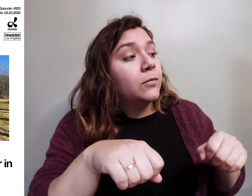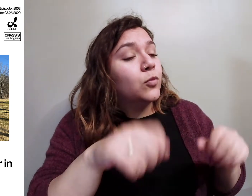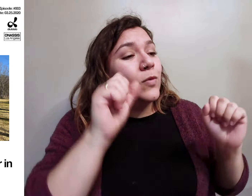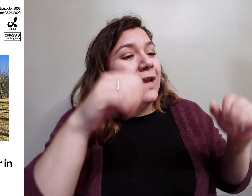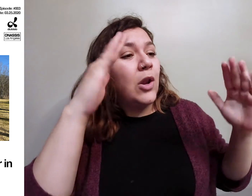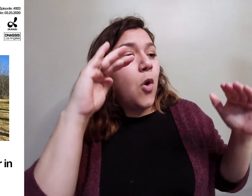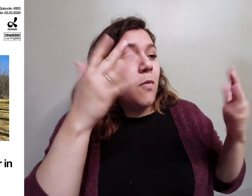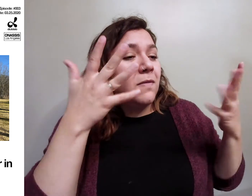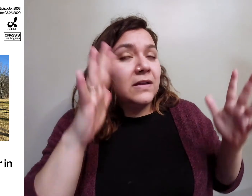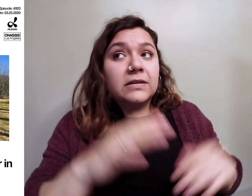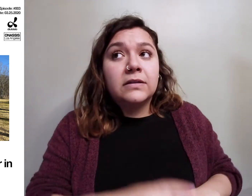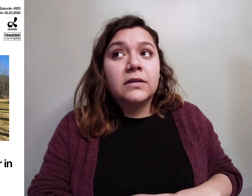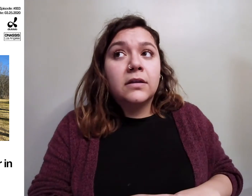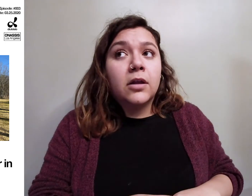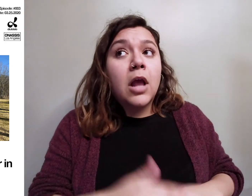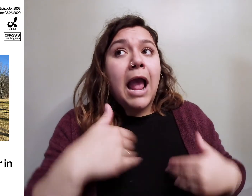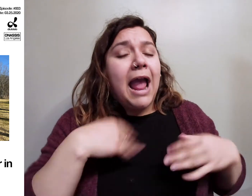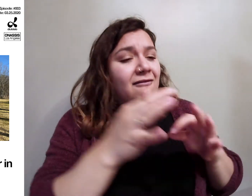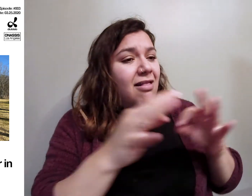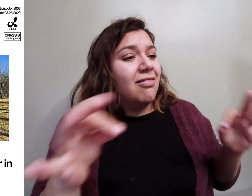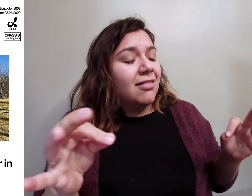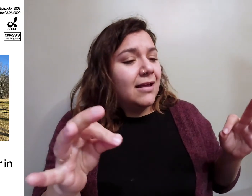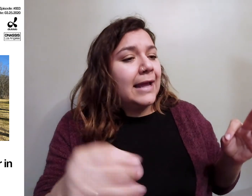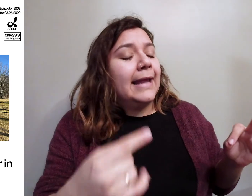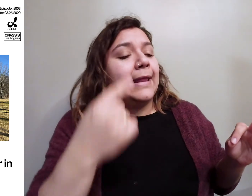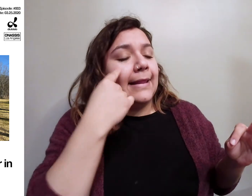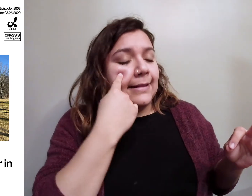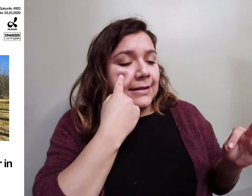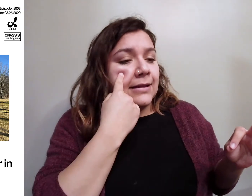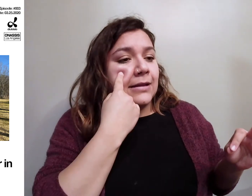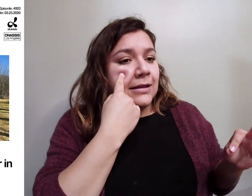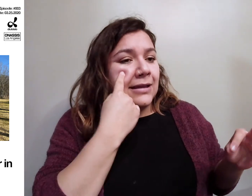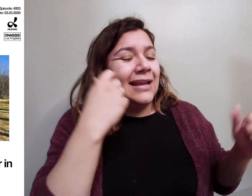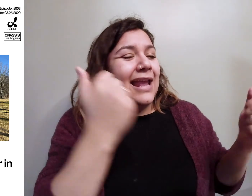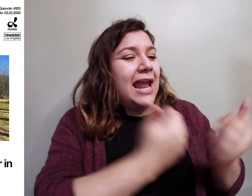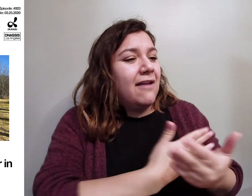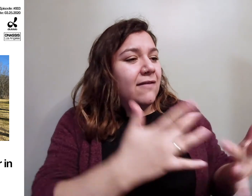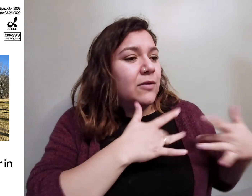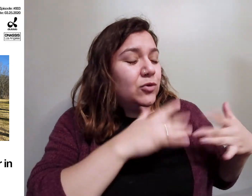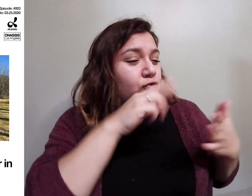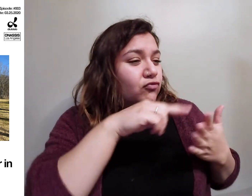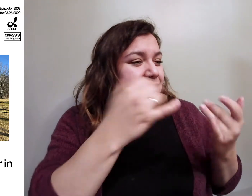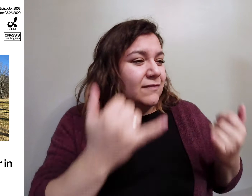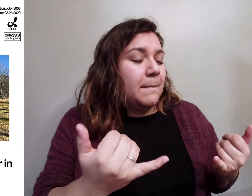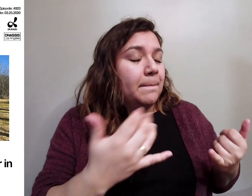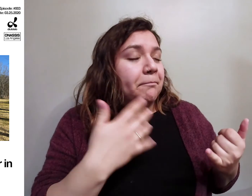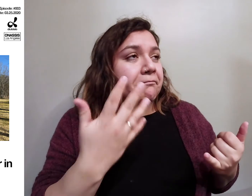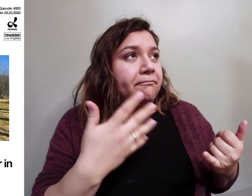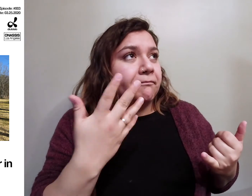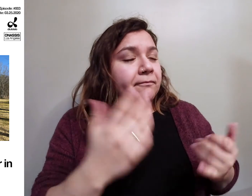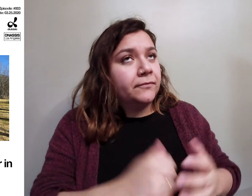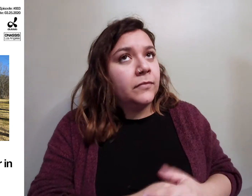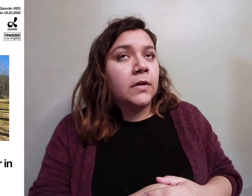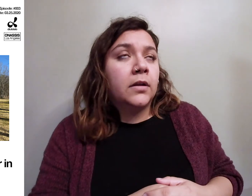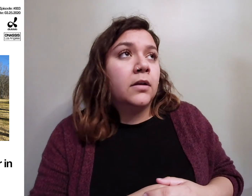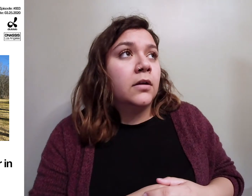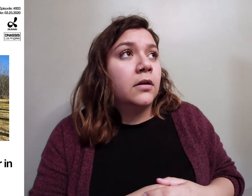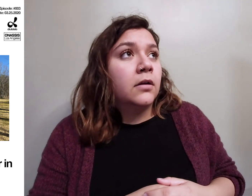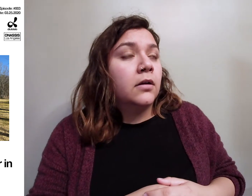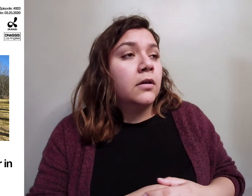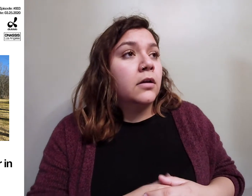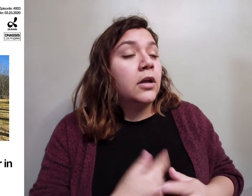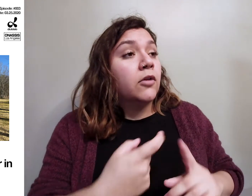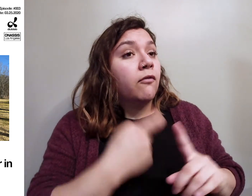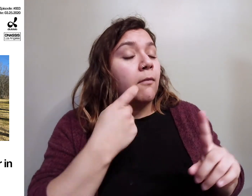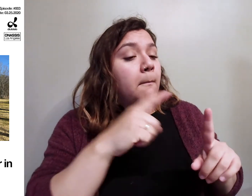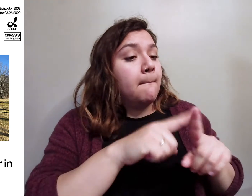takes on a different meaning, or a heightened meaning. But there's a line in Pascal, in his Pensées, that